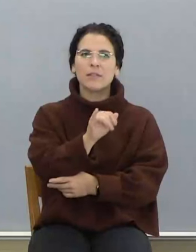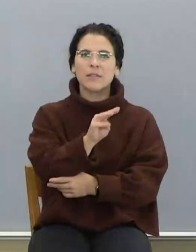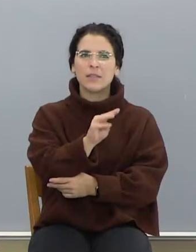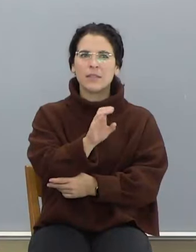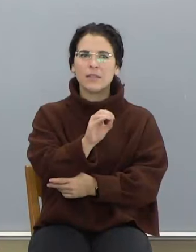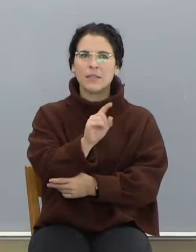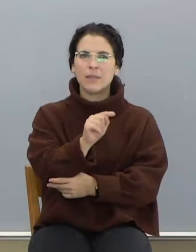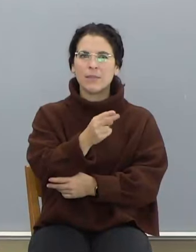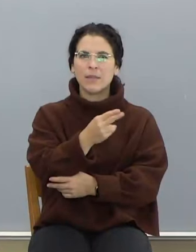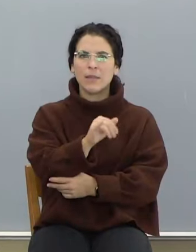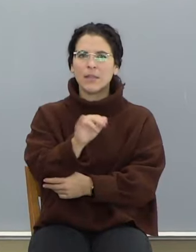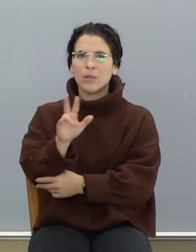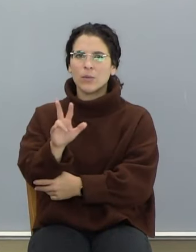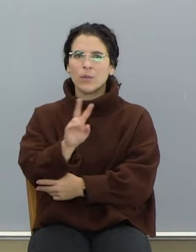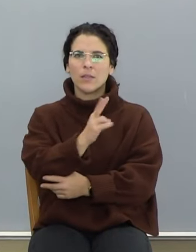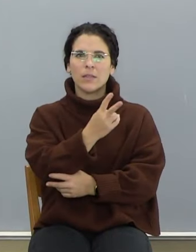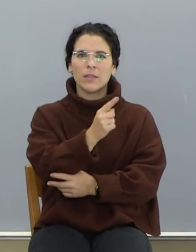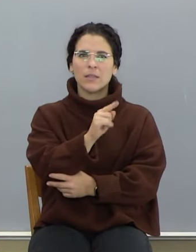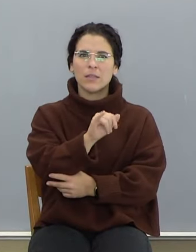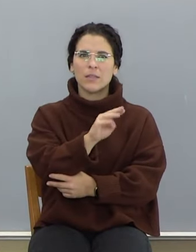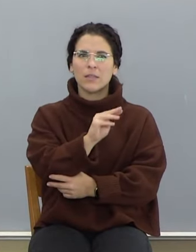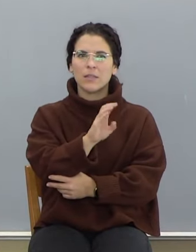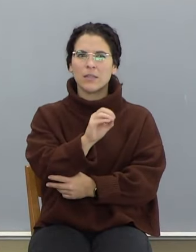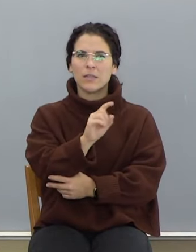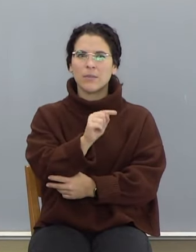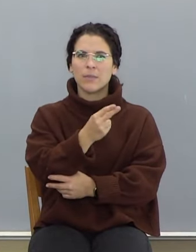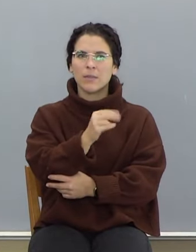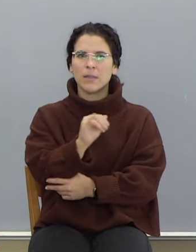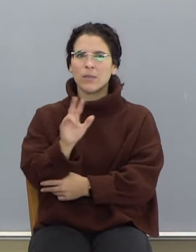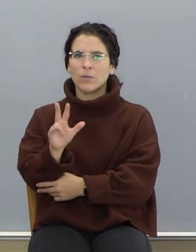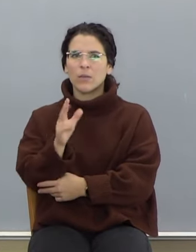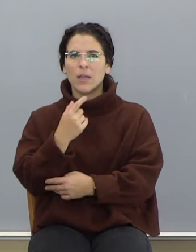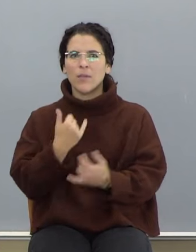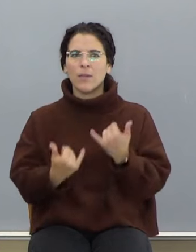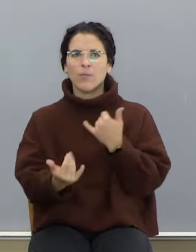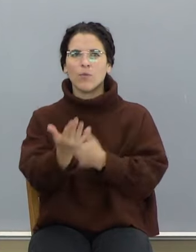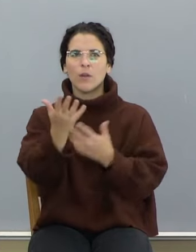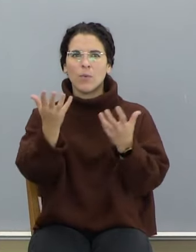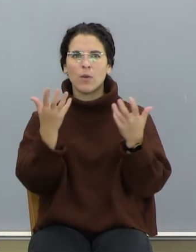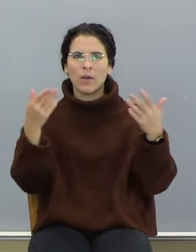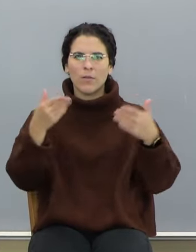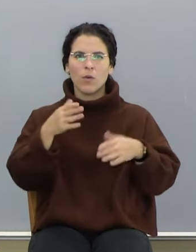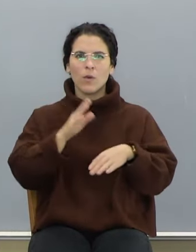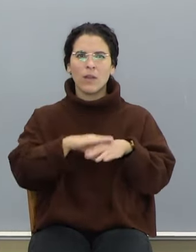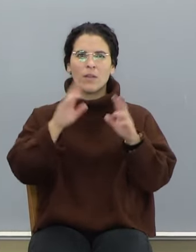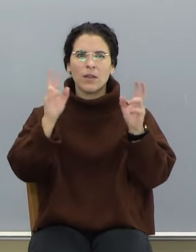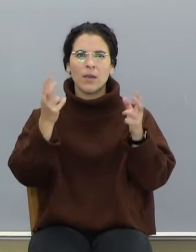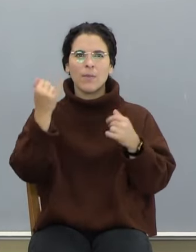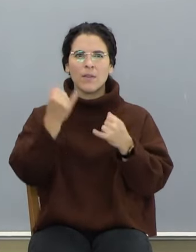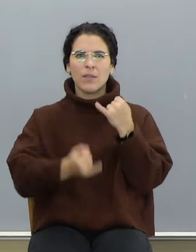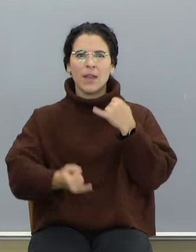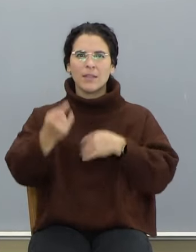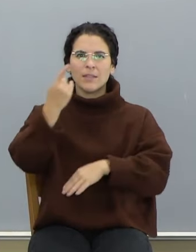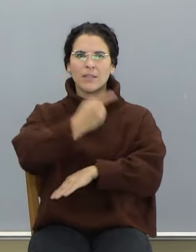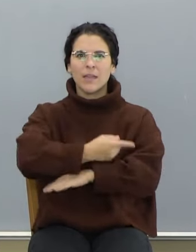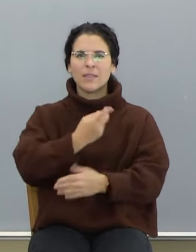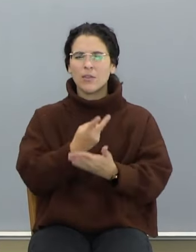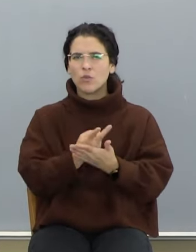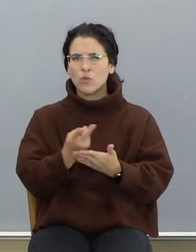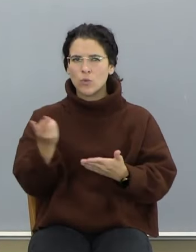what we're going to be looking at this morning is the issue of the last days. Now, 2 weeks ago, Pastor Jordan,